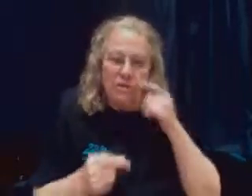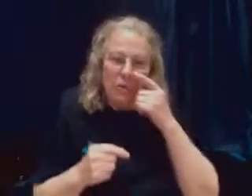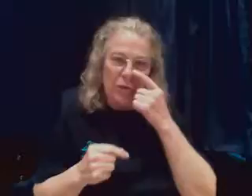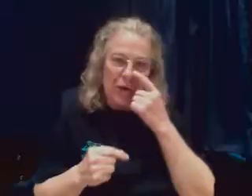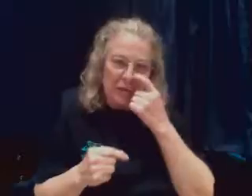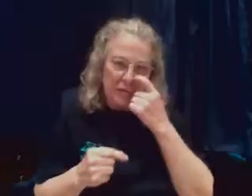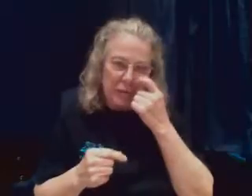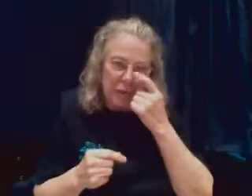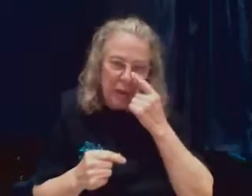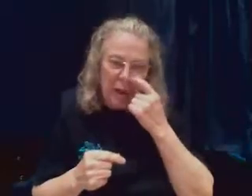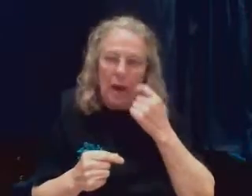you have to